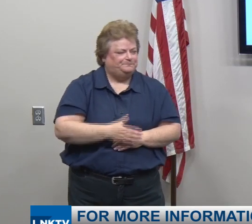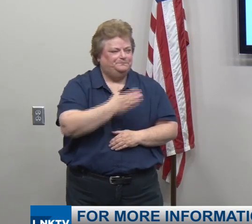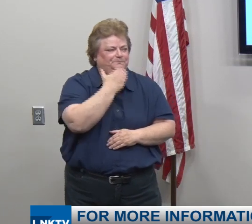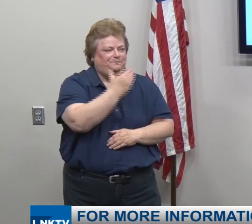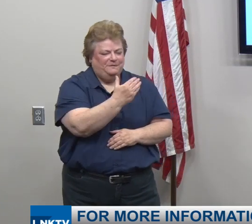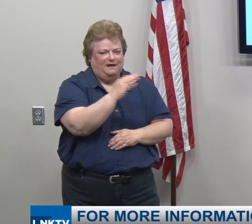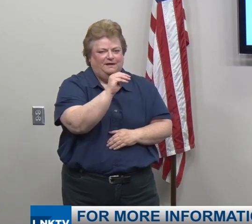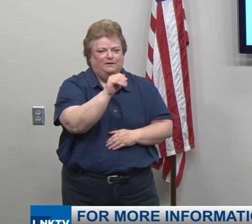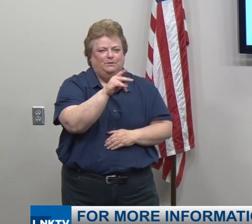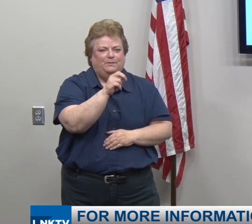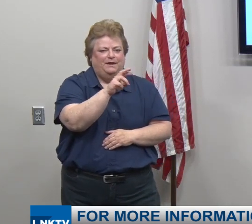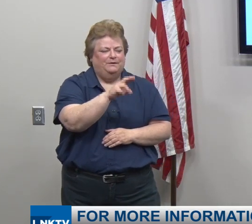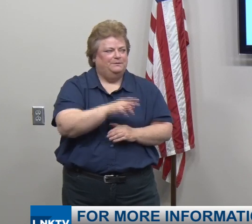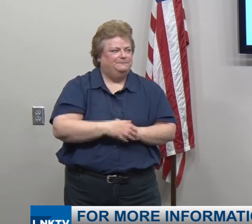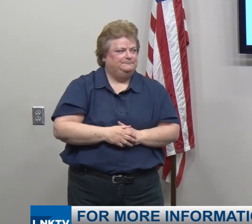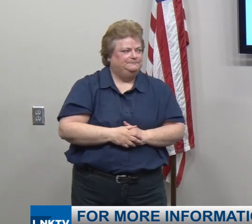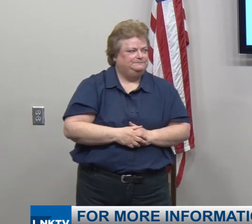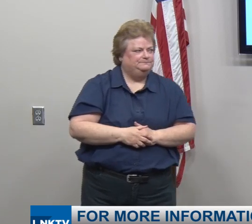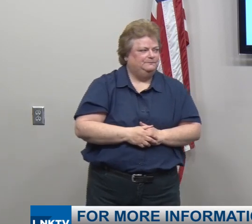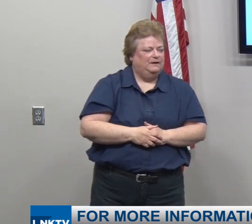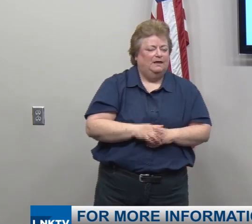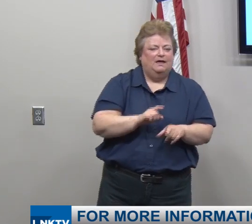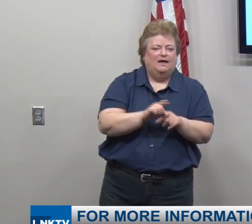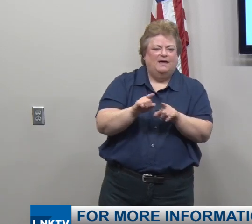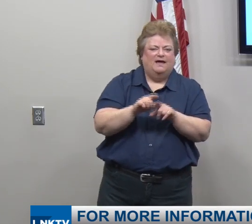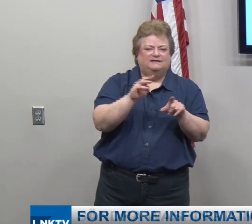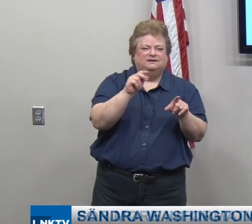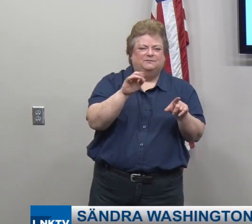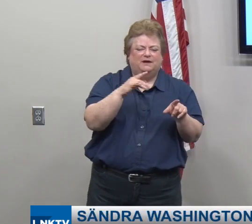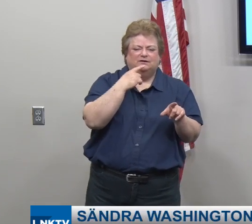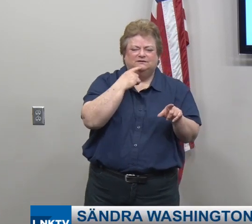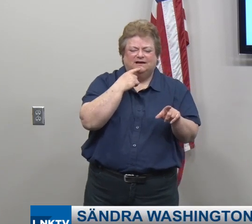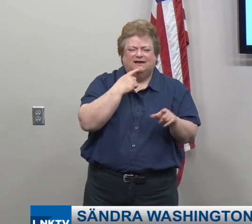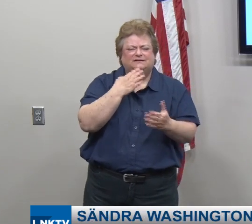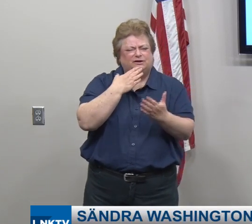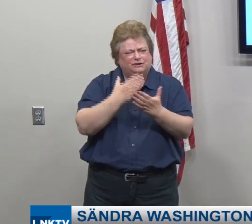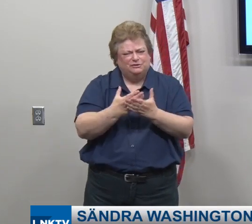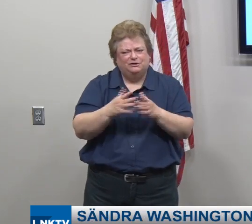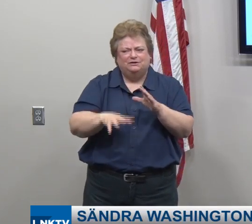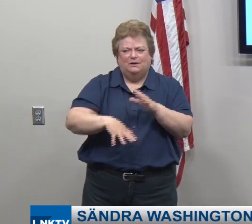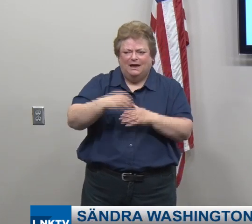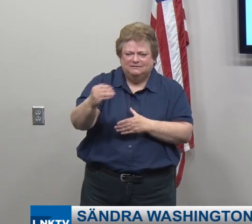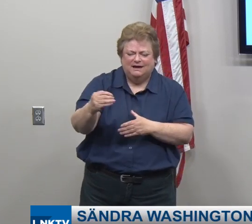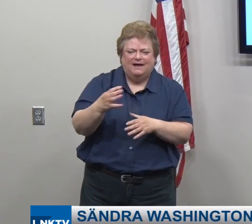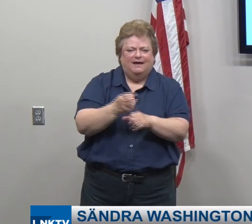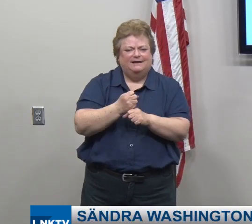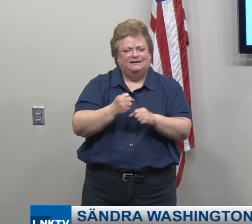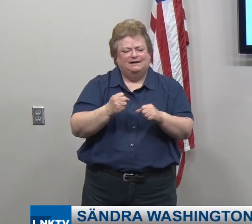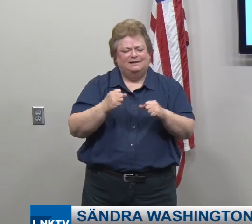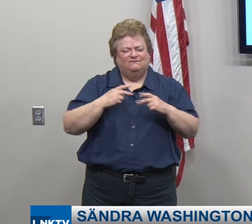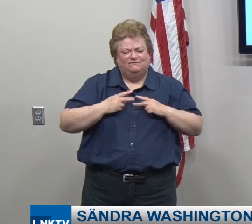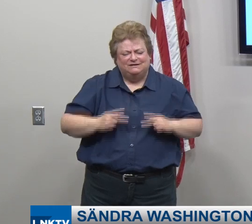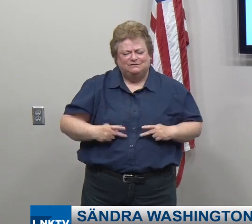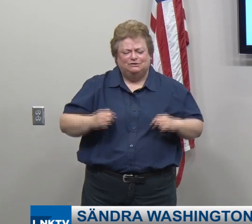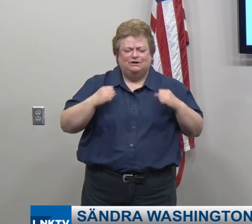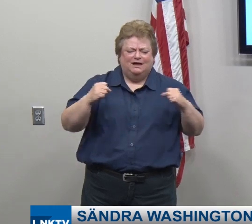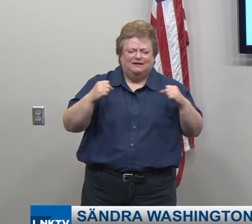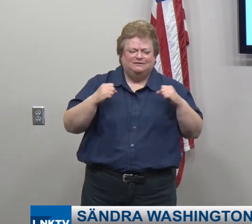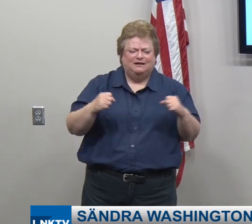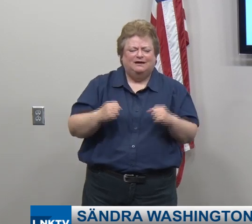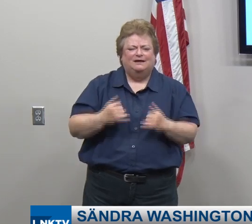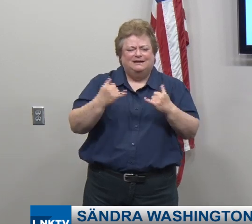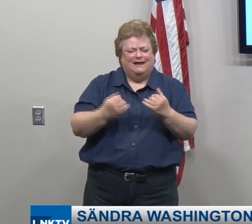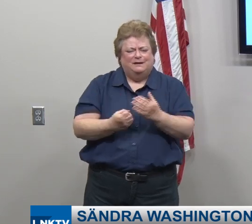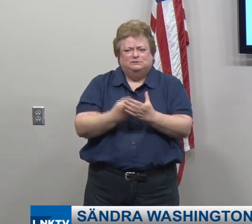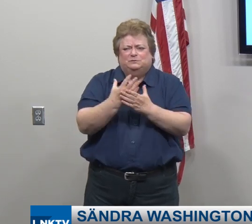Thank you, Mayor. As the mayor said, it's good to get outside for physical activity and to connect with nature as spring arrives